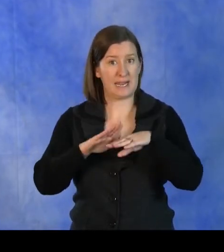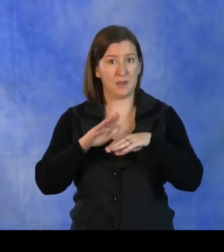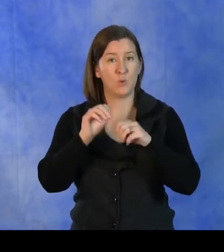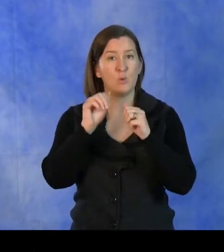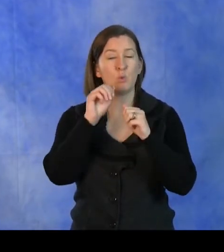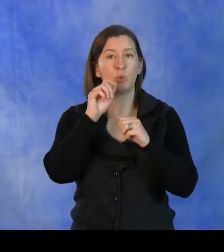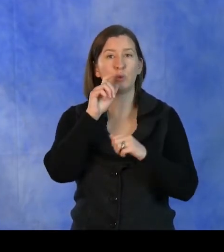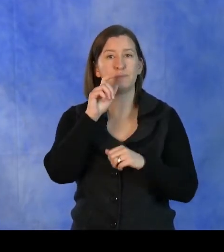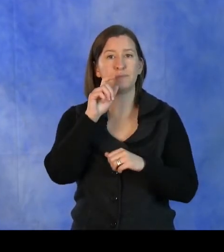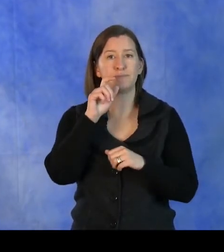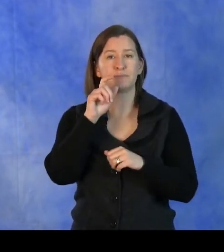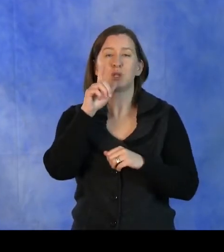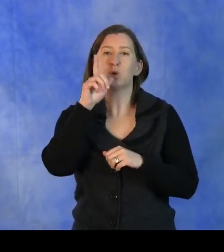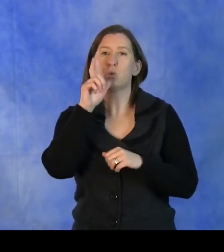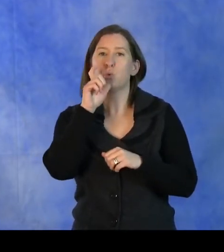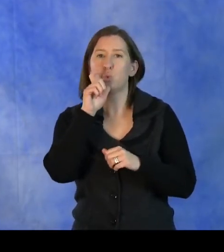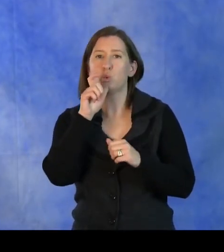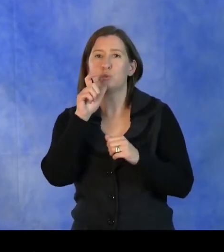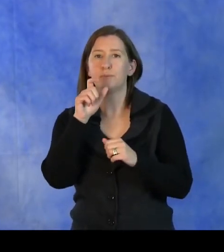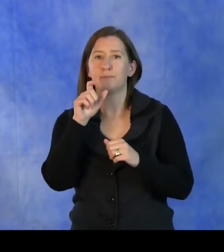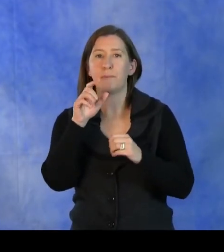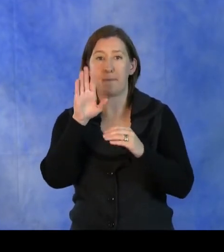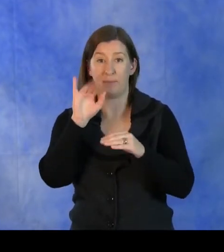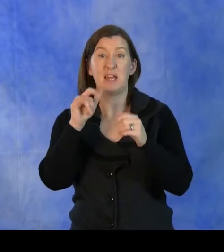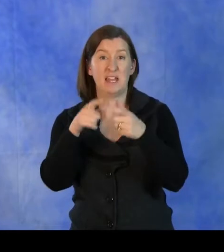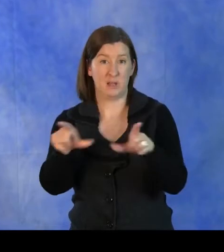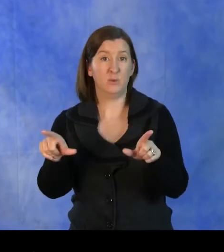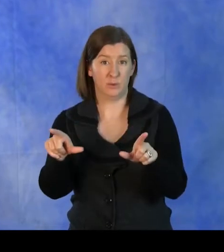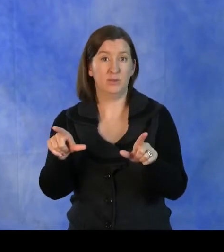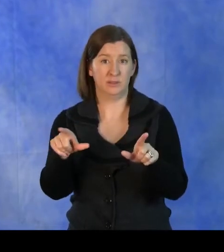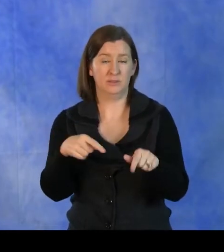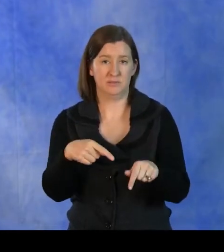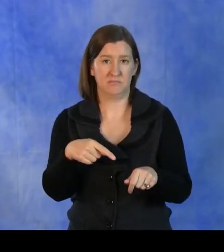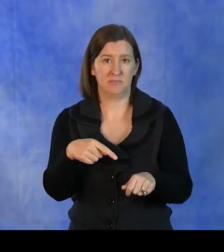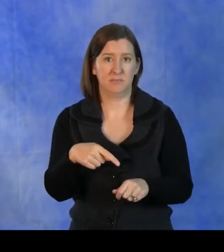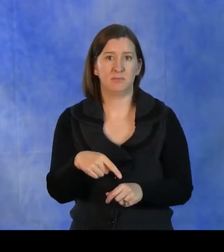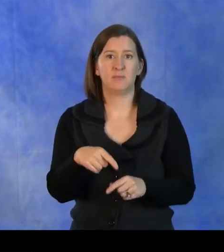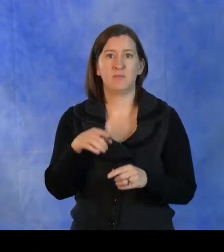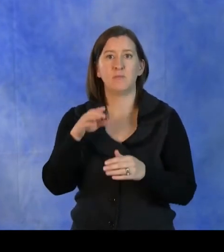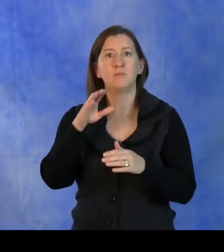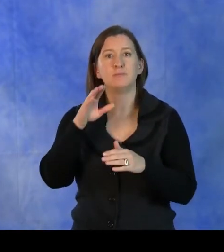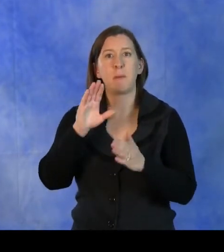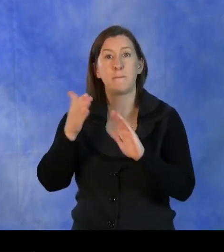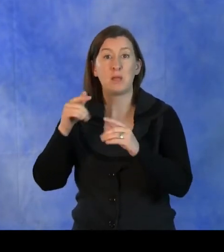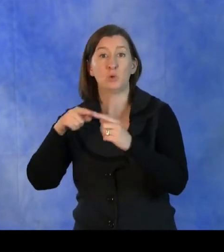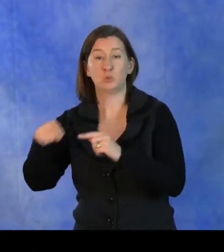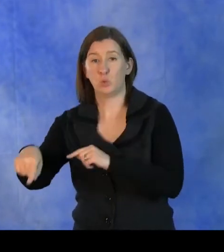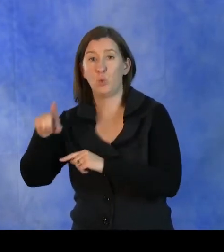were able to have more mental flexibility if they were bilingual